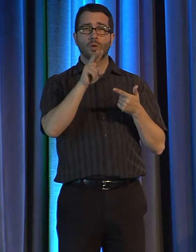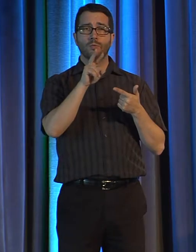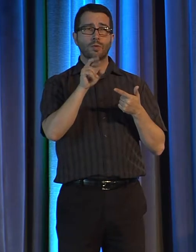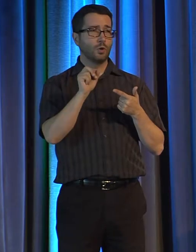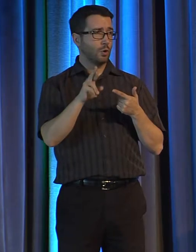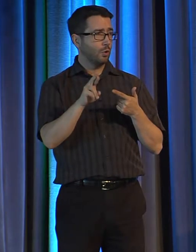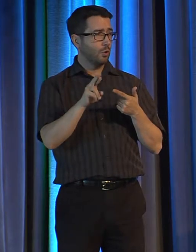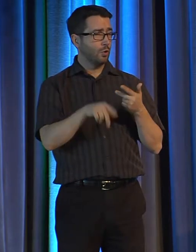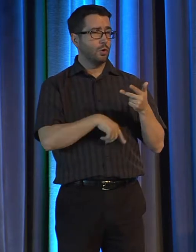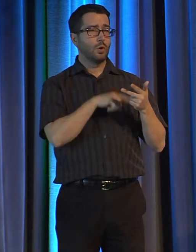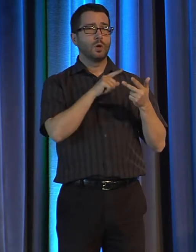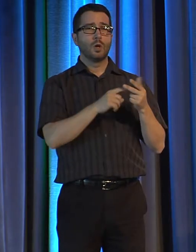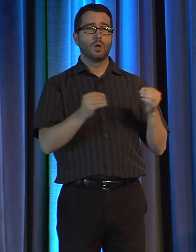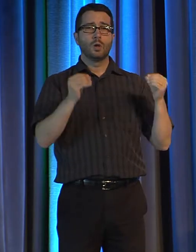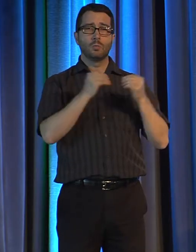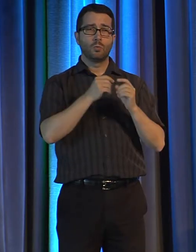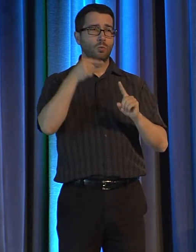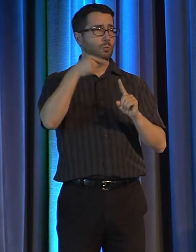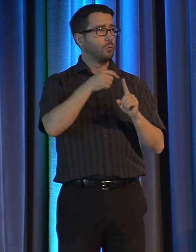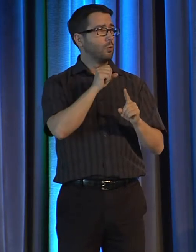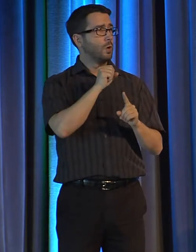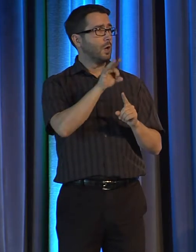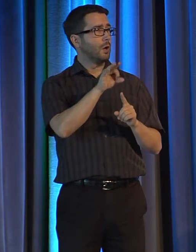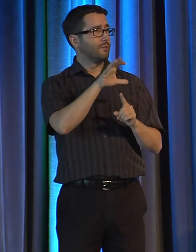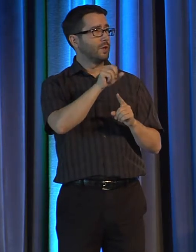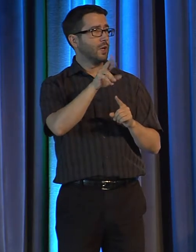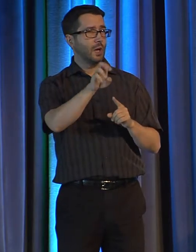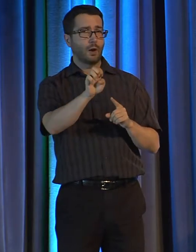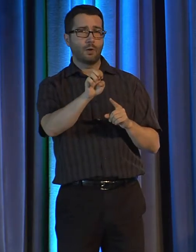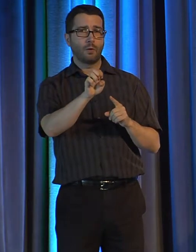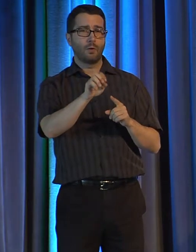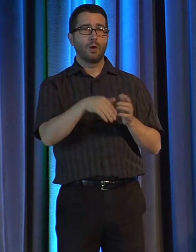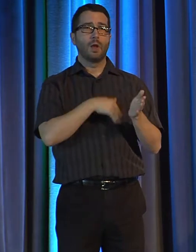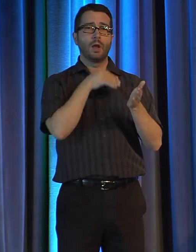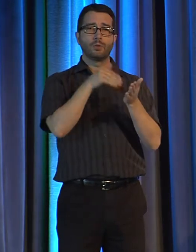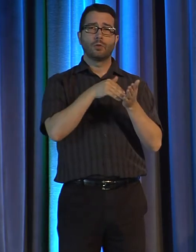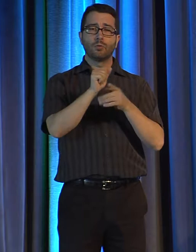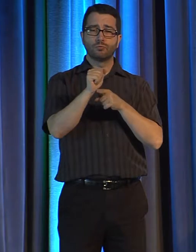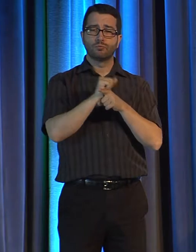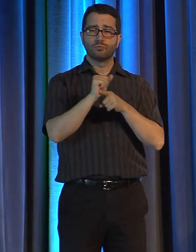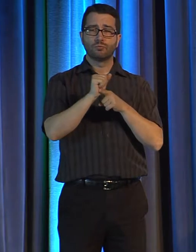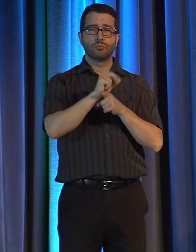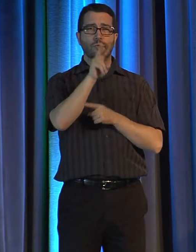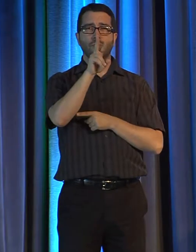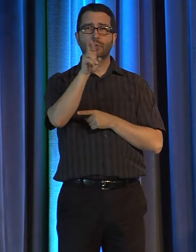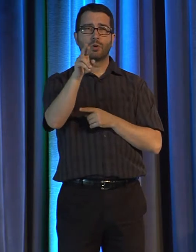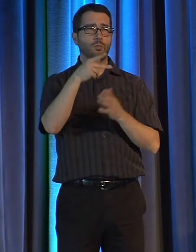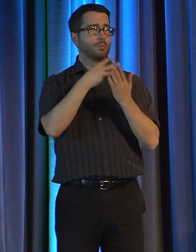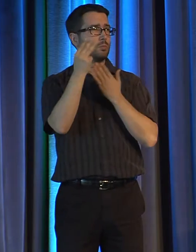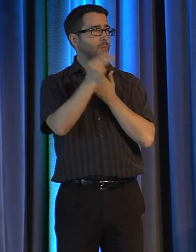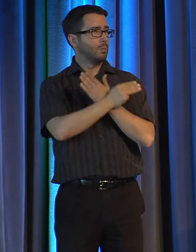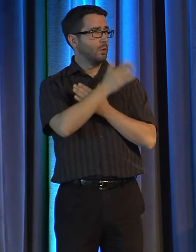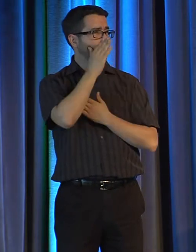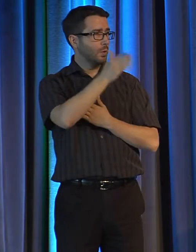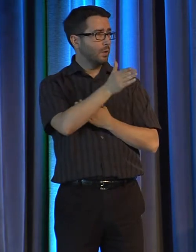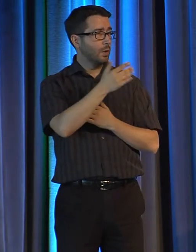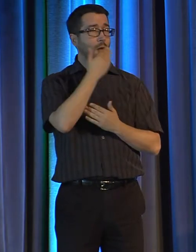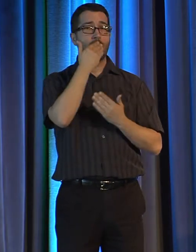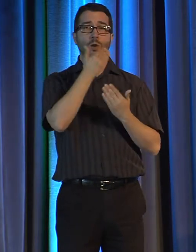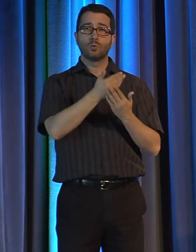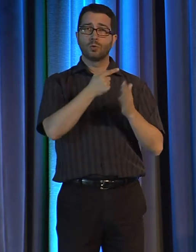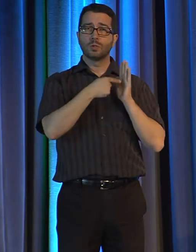testing, and train doctors and nurses using virtual reality. And there are many great examples of how we are working differently